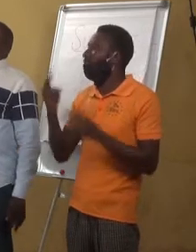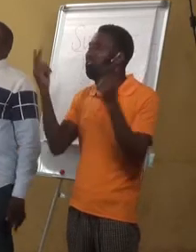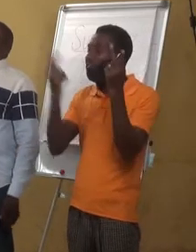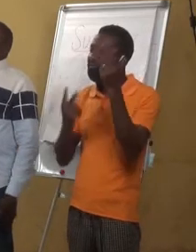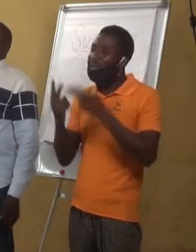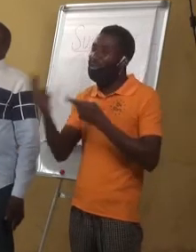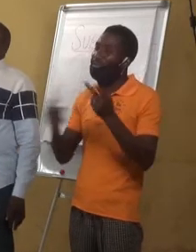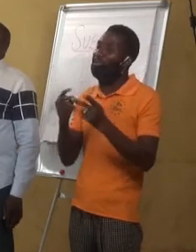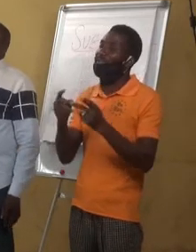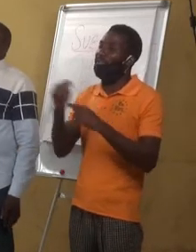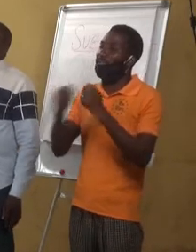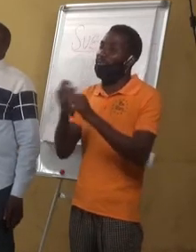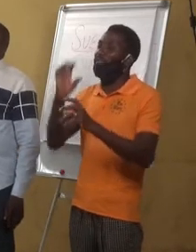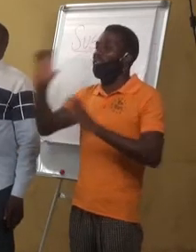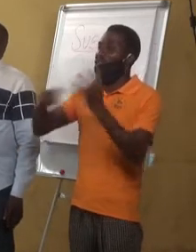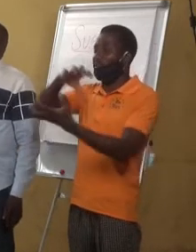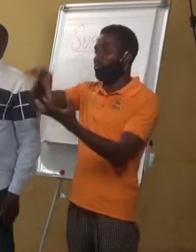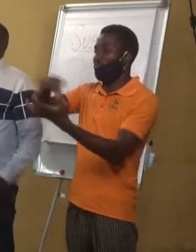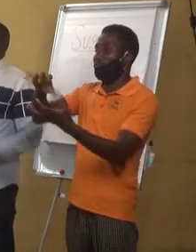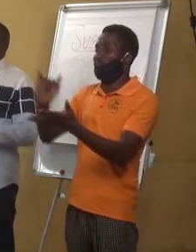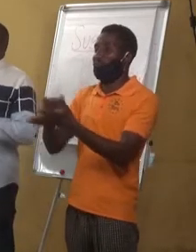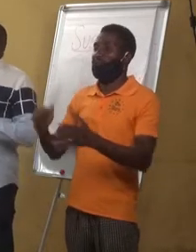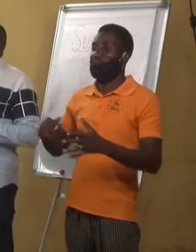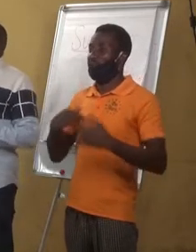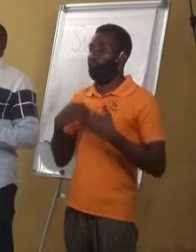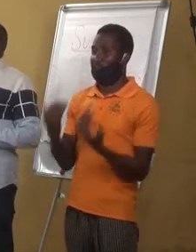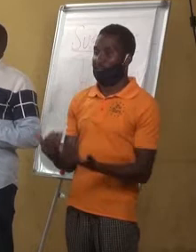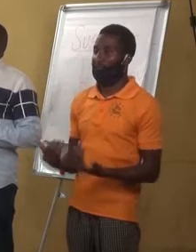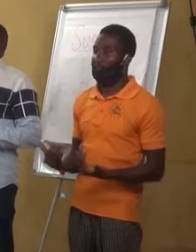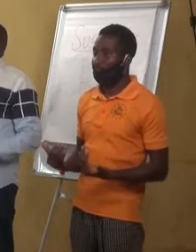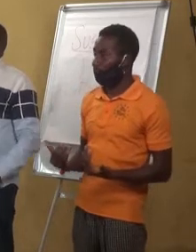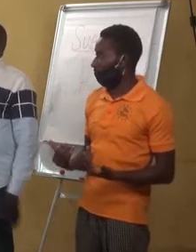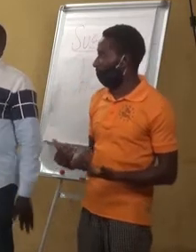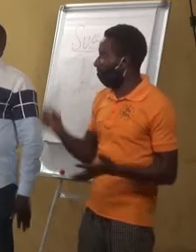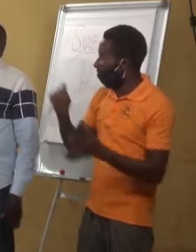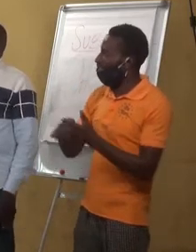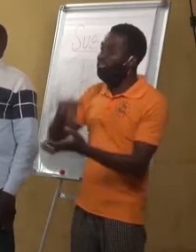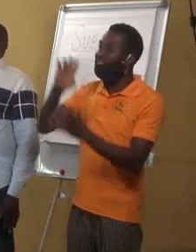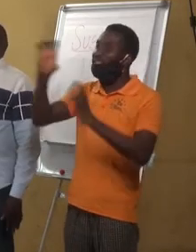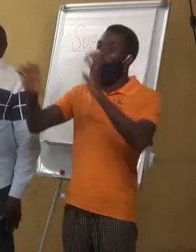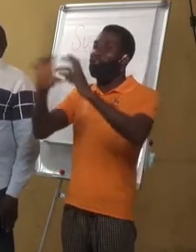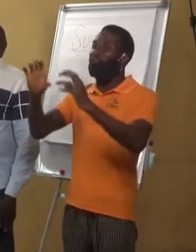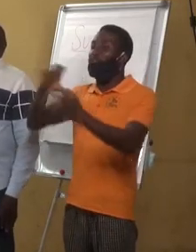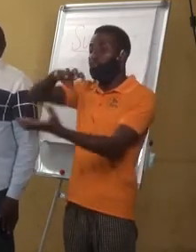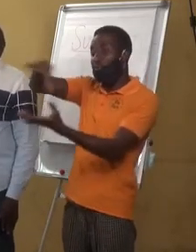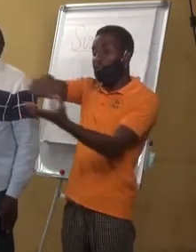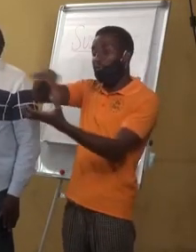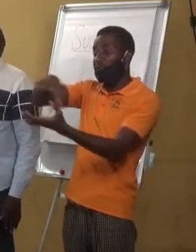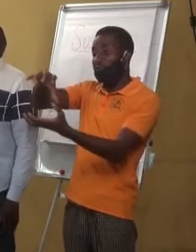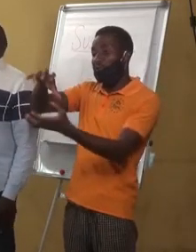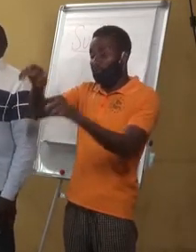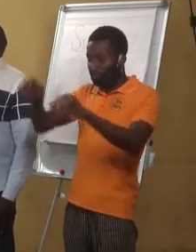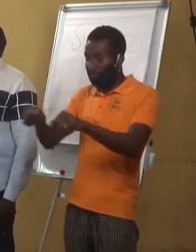various type of chemical combination that we have. Broadly speaking, this chemical combination can be